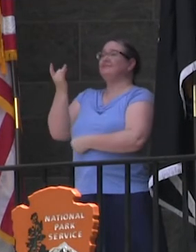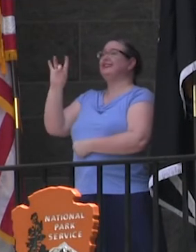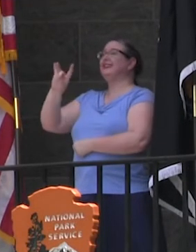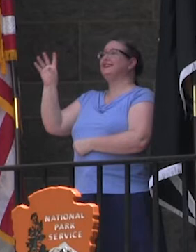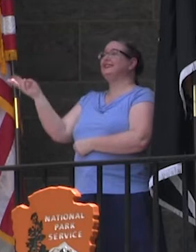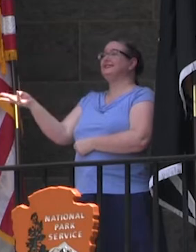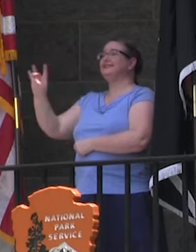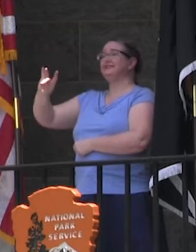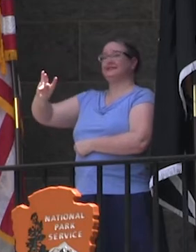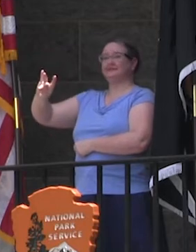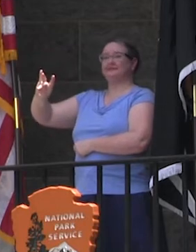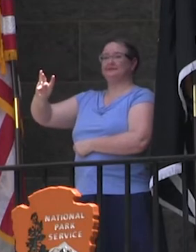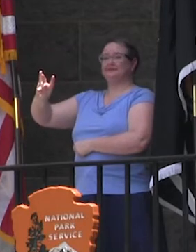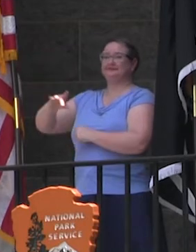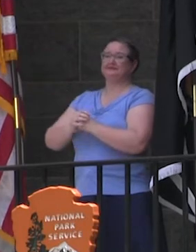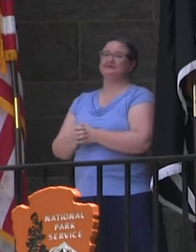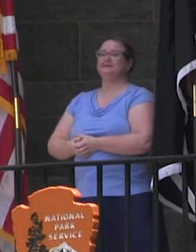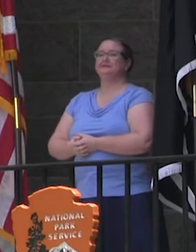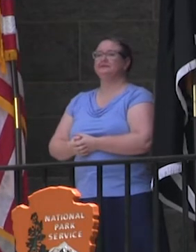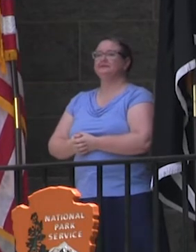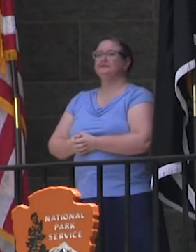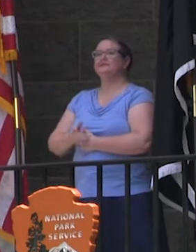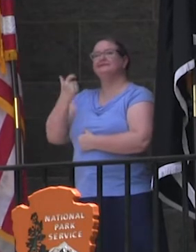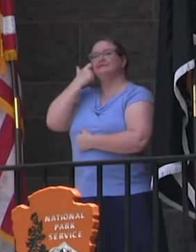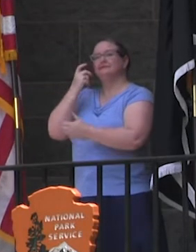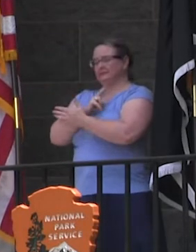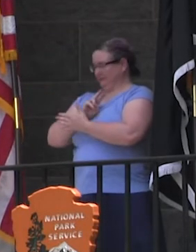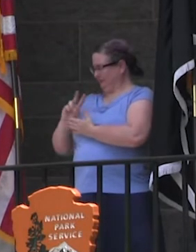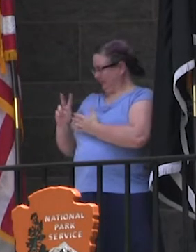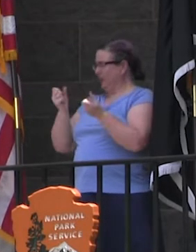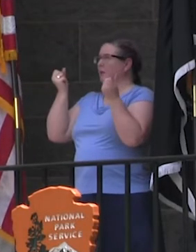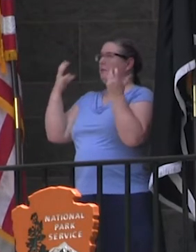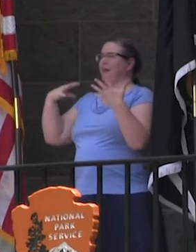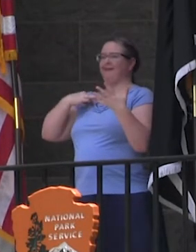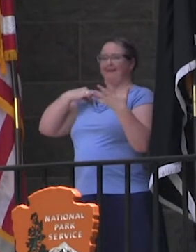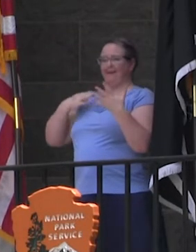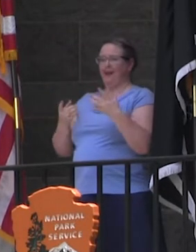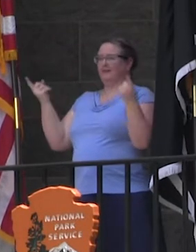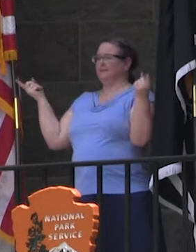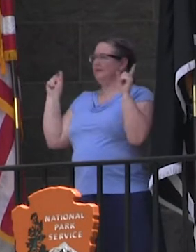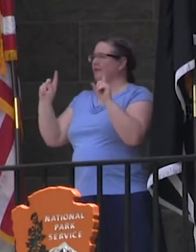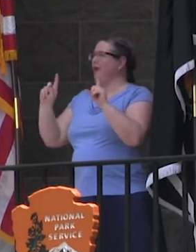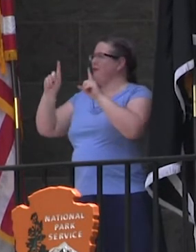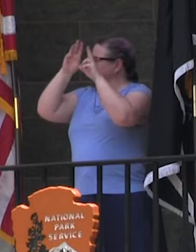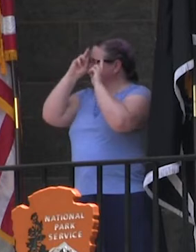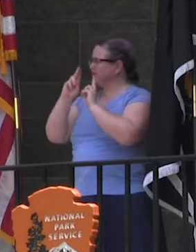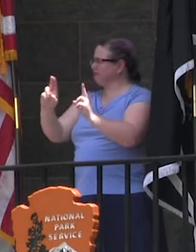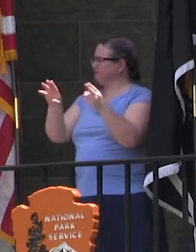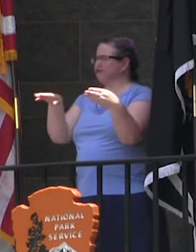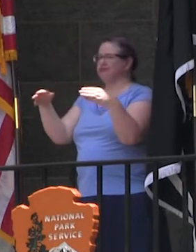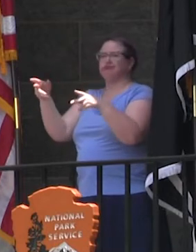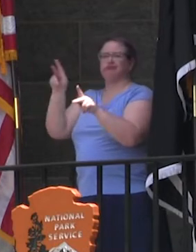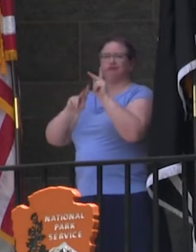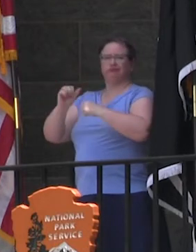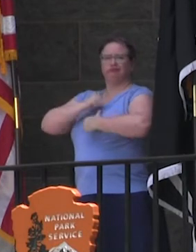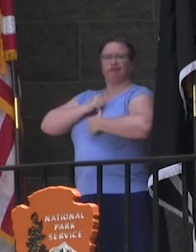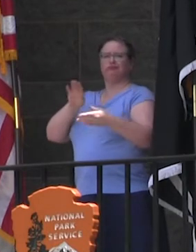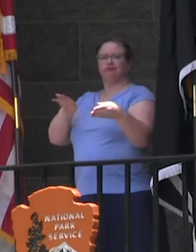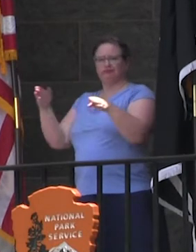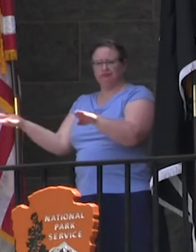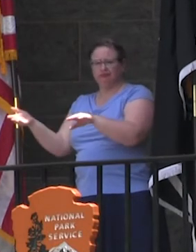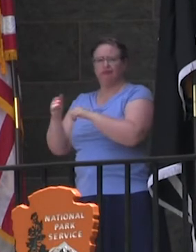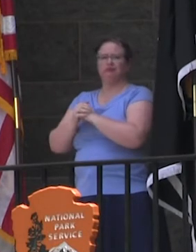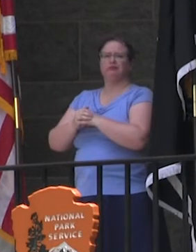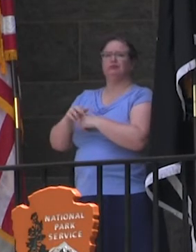1868. During the past 2 weeks, many volunteers have come to honor our fallen service members.